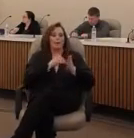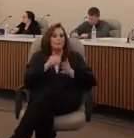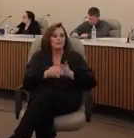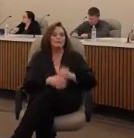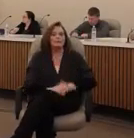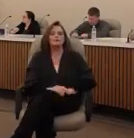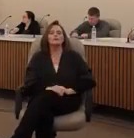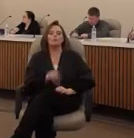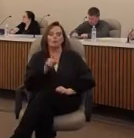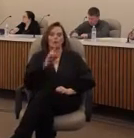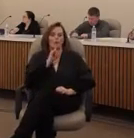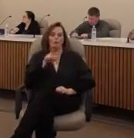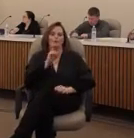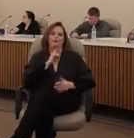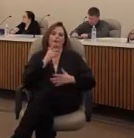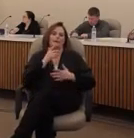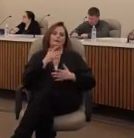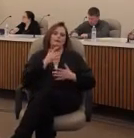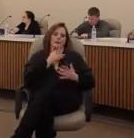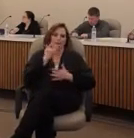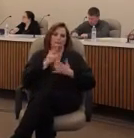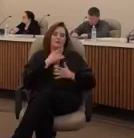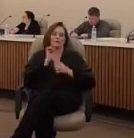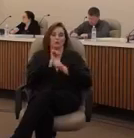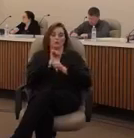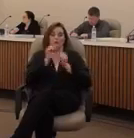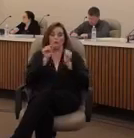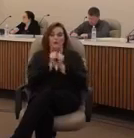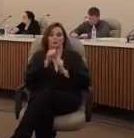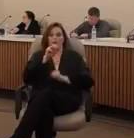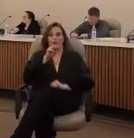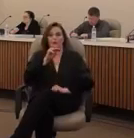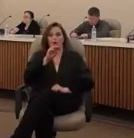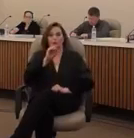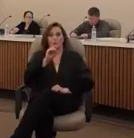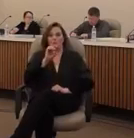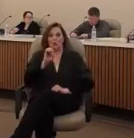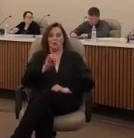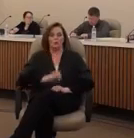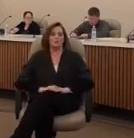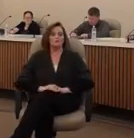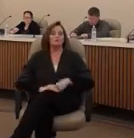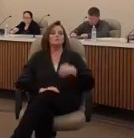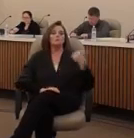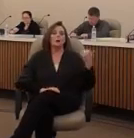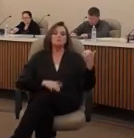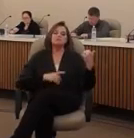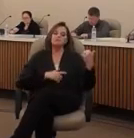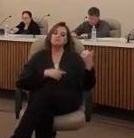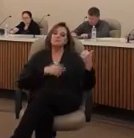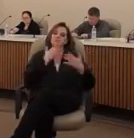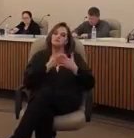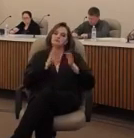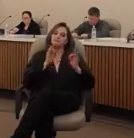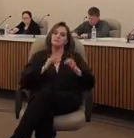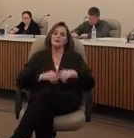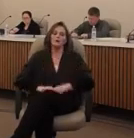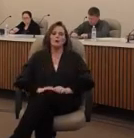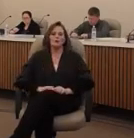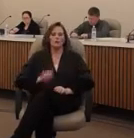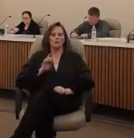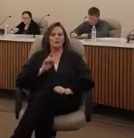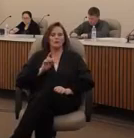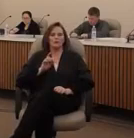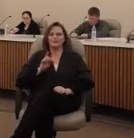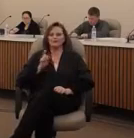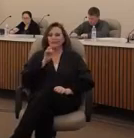look forward to working with the town collaboratively to move this project forward. We're looking forward to that. So we do have an understanding that they're